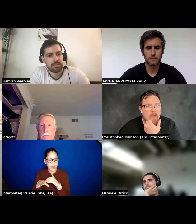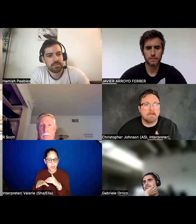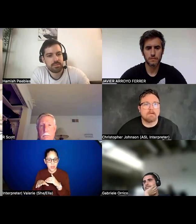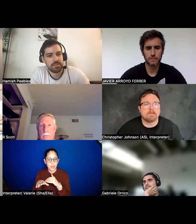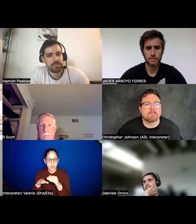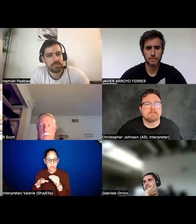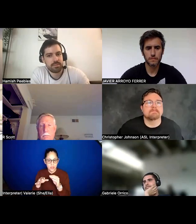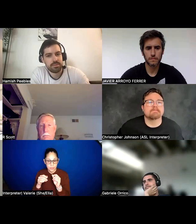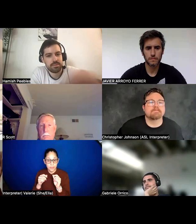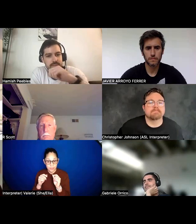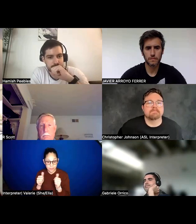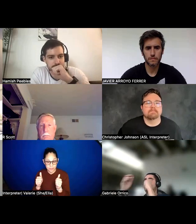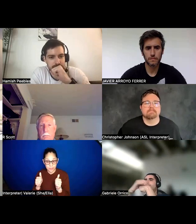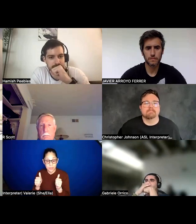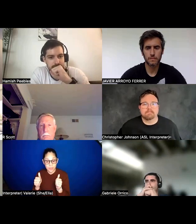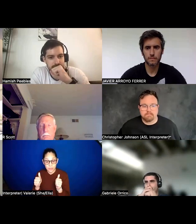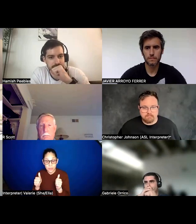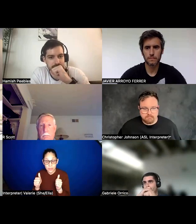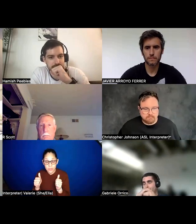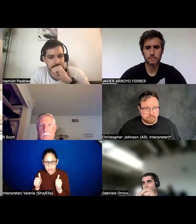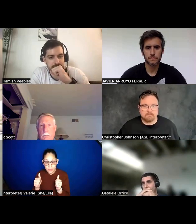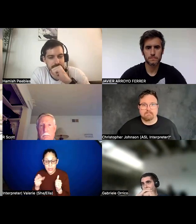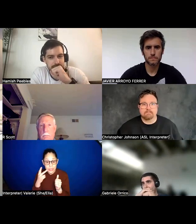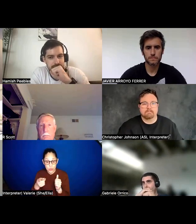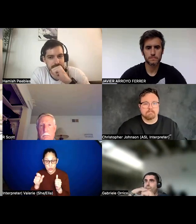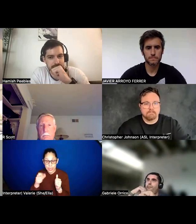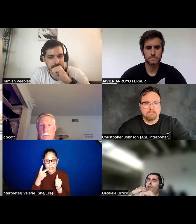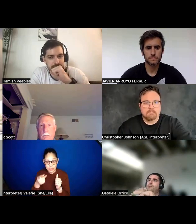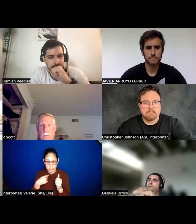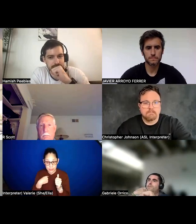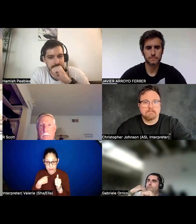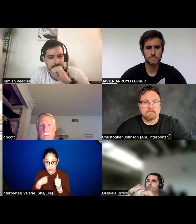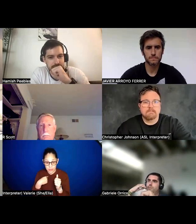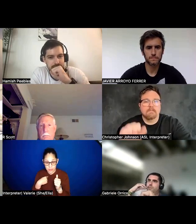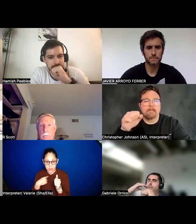accessibility? Perfect. Let me do that right now. Thank you.